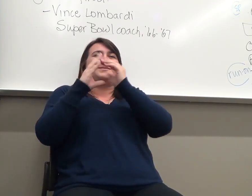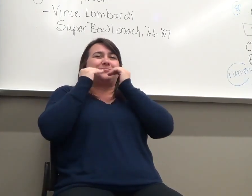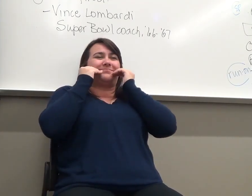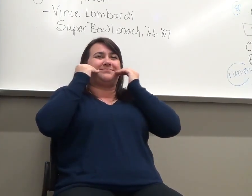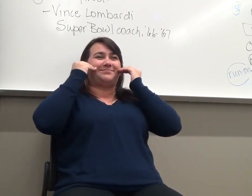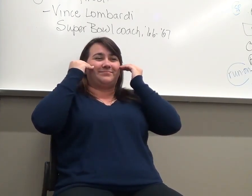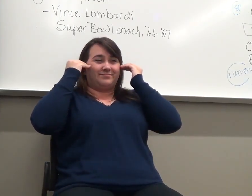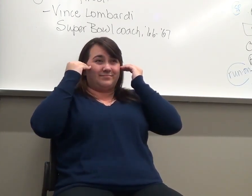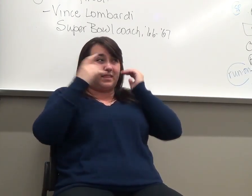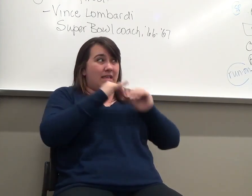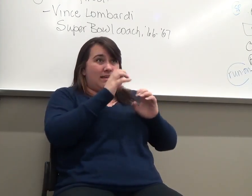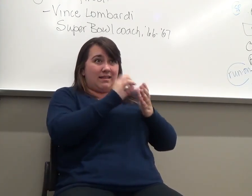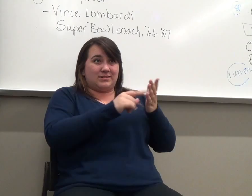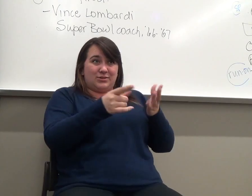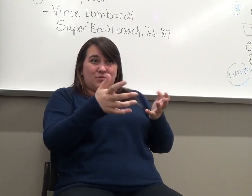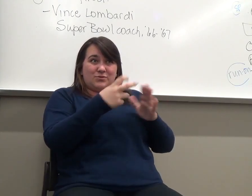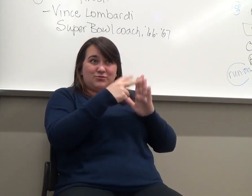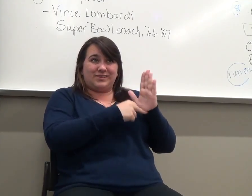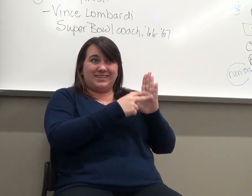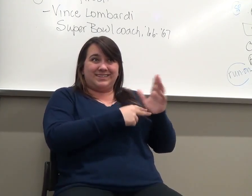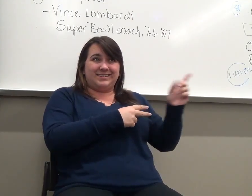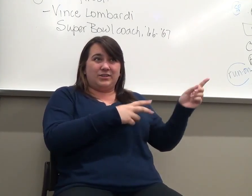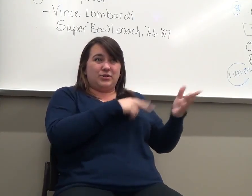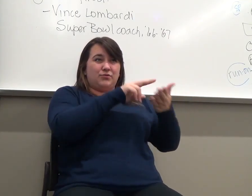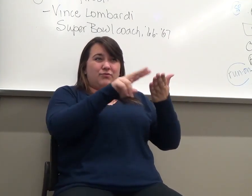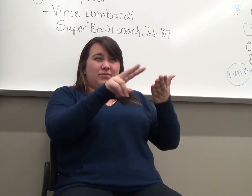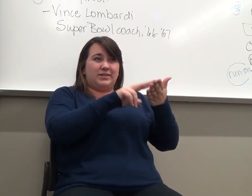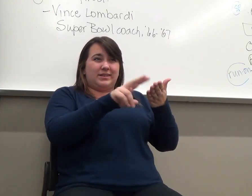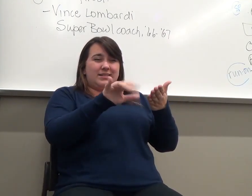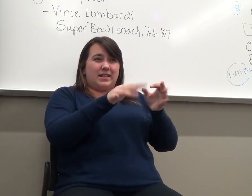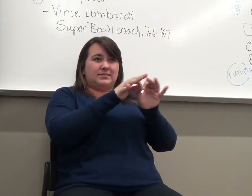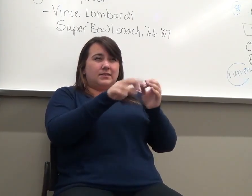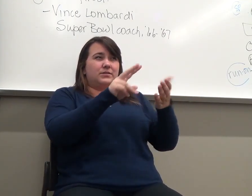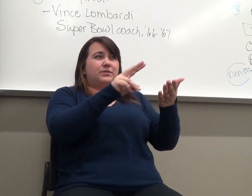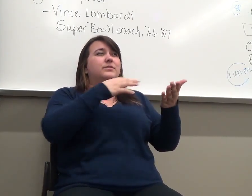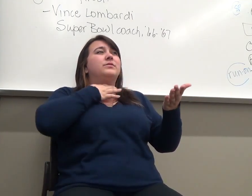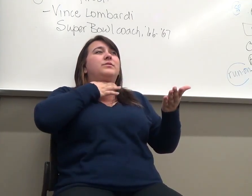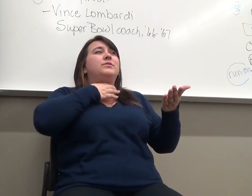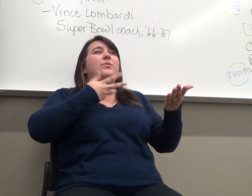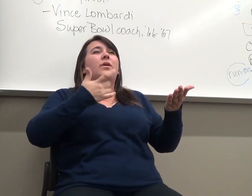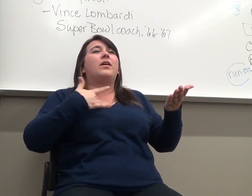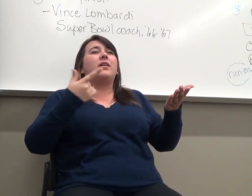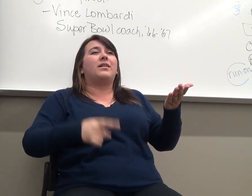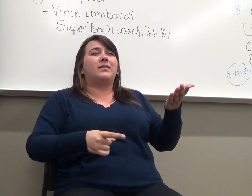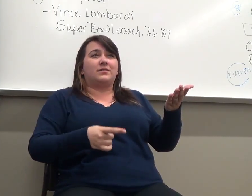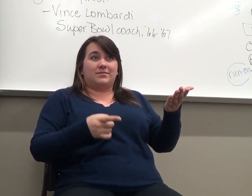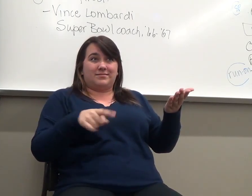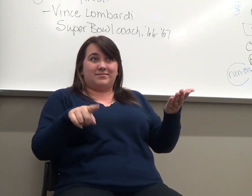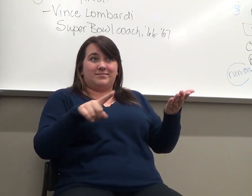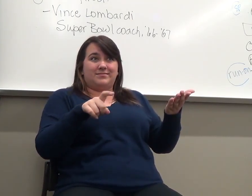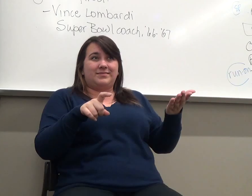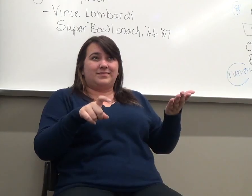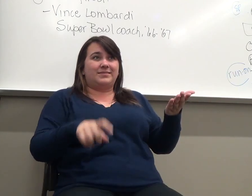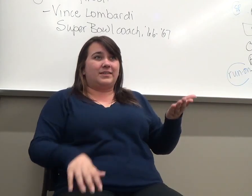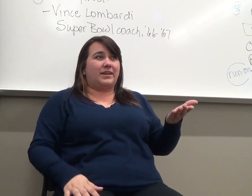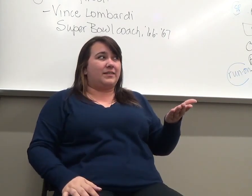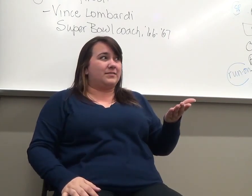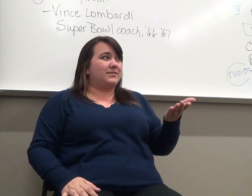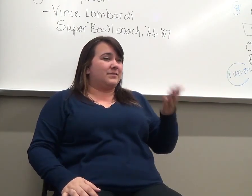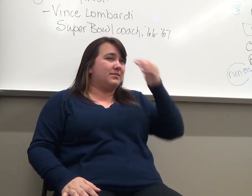very soft argument. Nobody's going to disagree with her that she thinks this, but they may